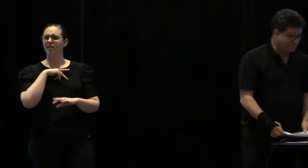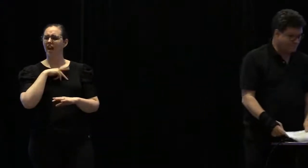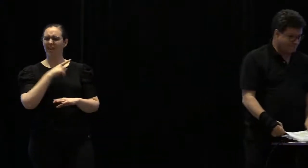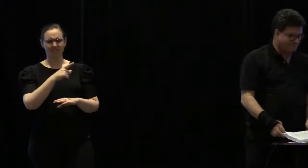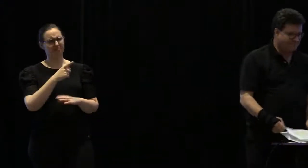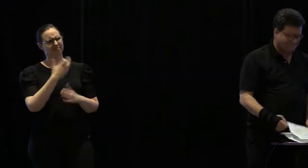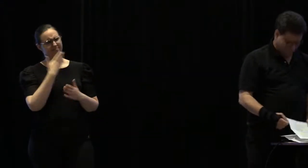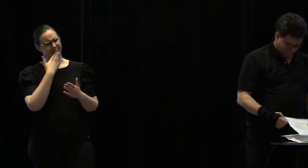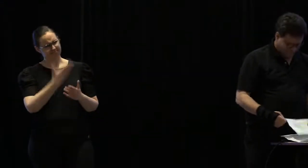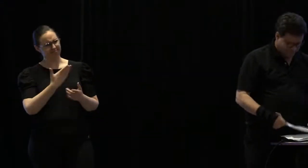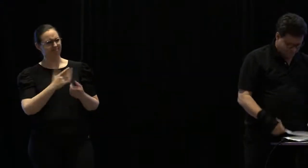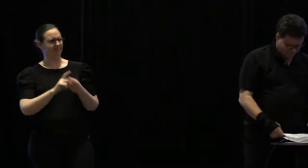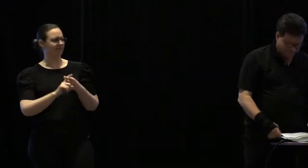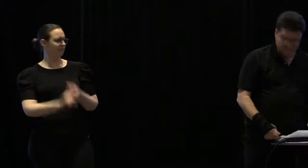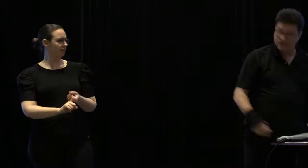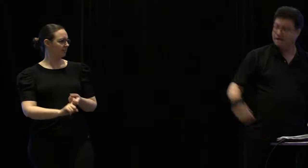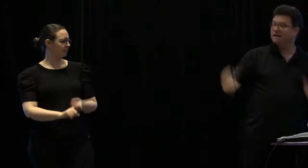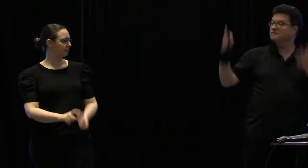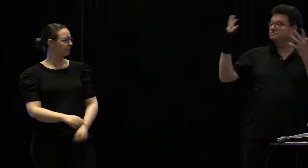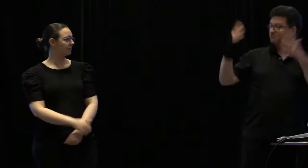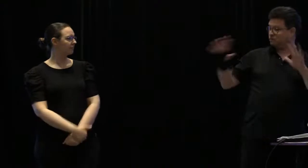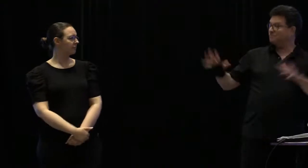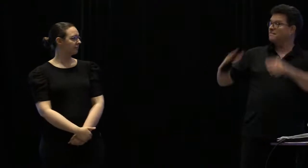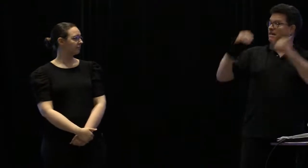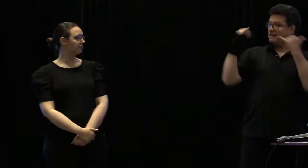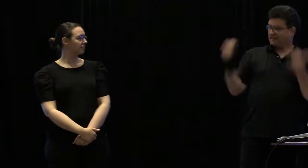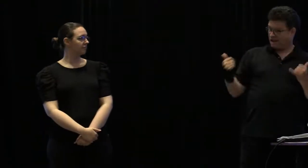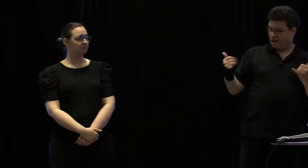great personal friend.